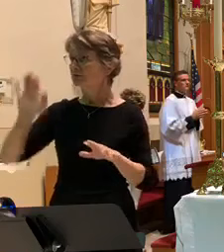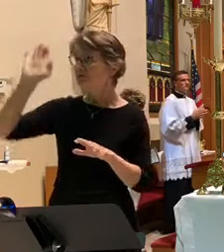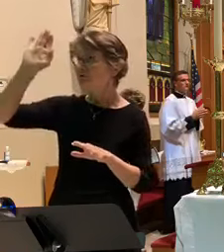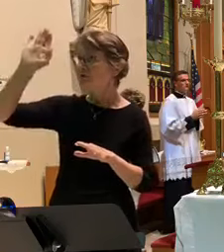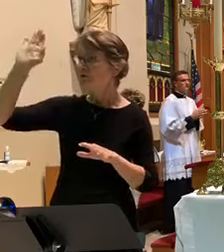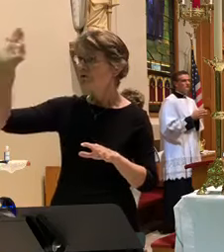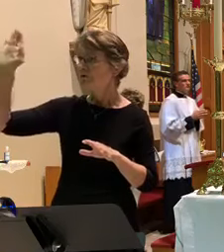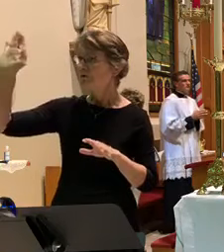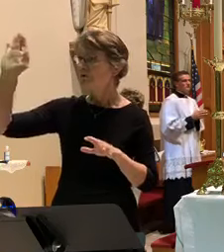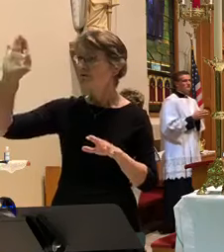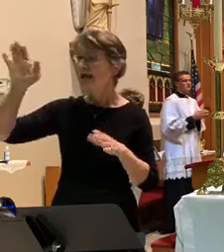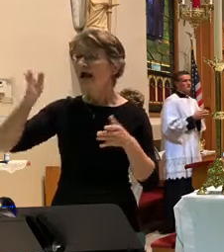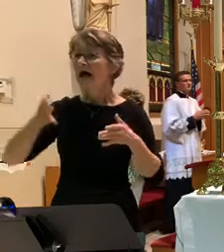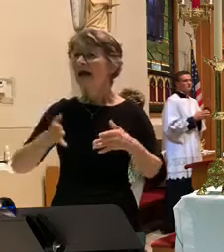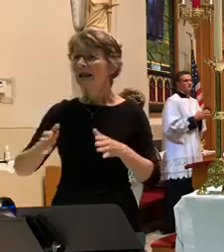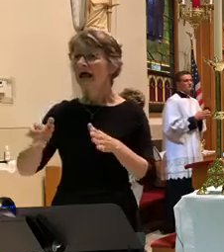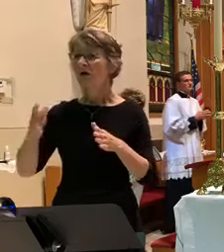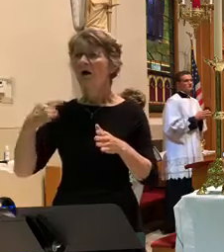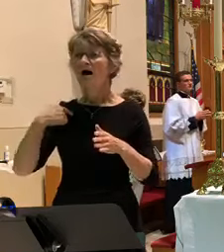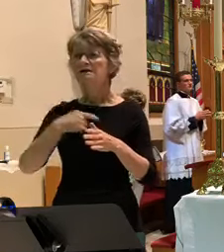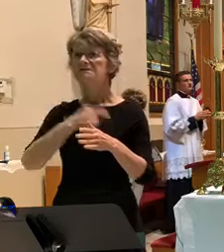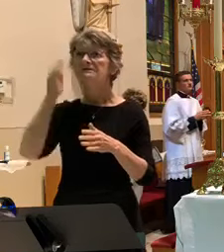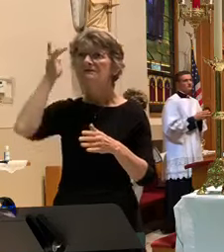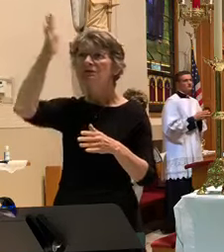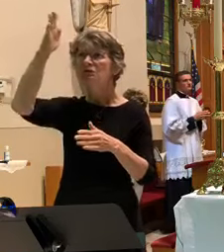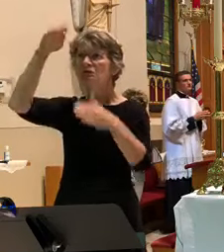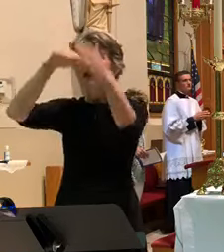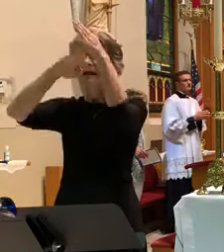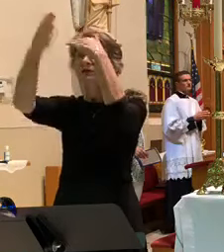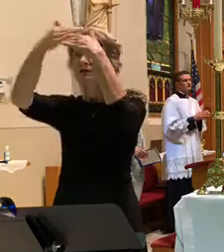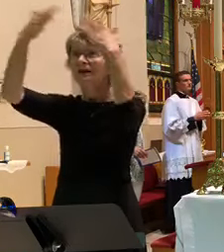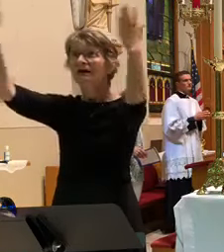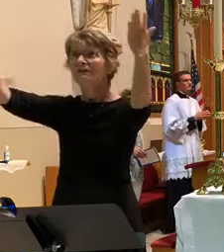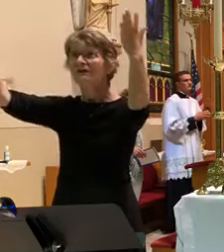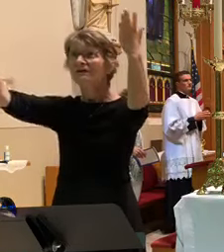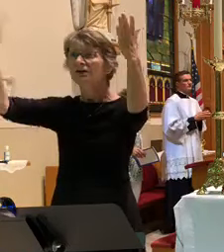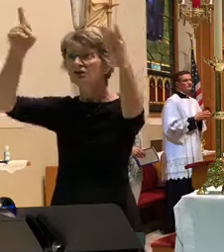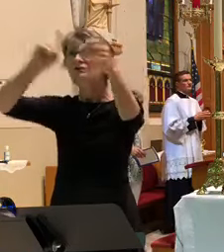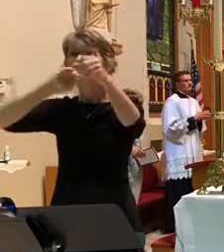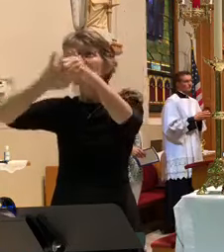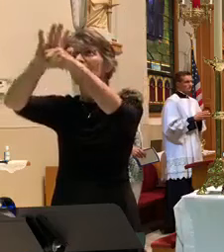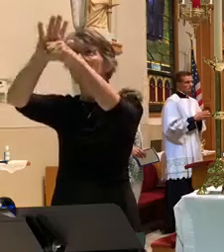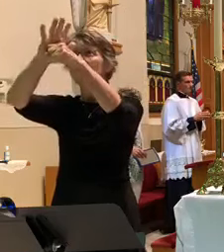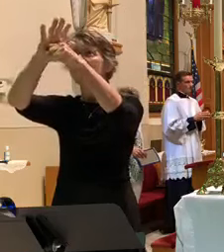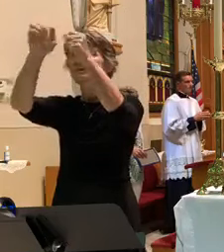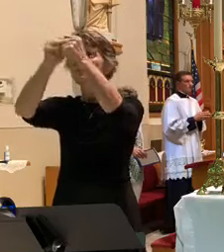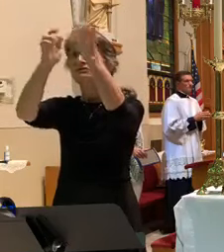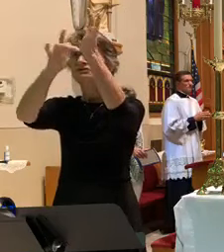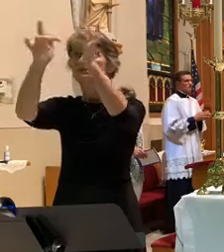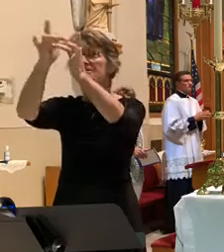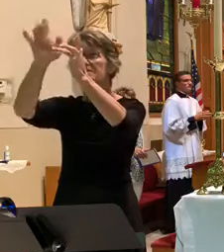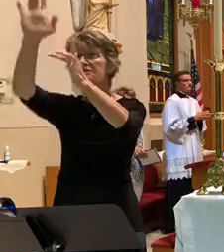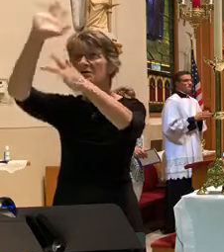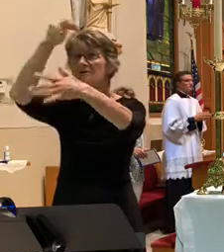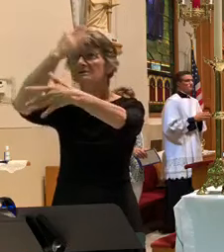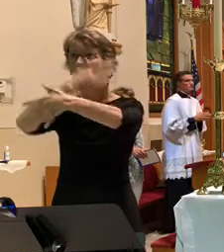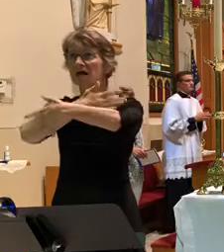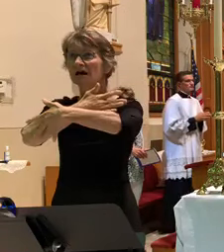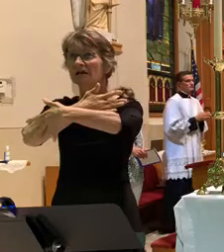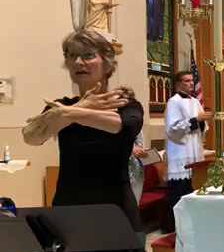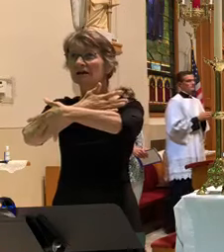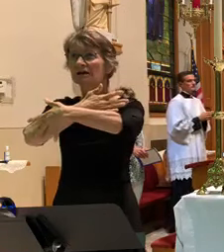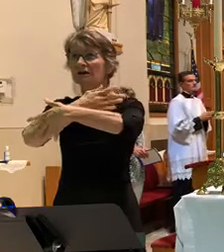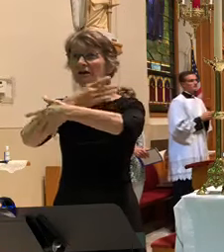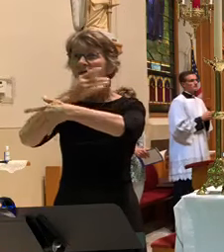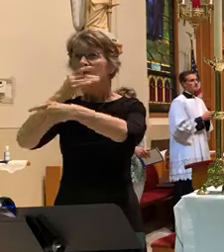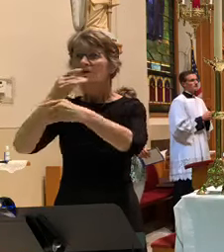may merit to enter into the inheritance which you have promised. Through our Lord Jesus Christ, your Son, who